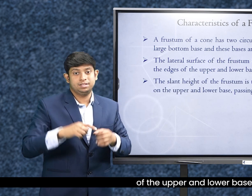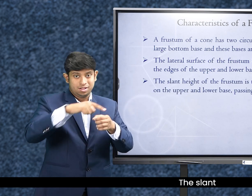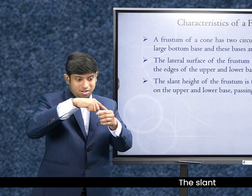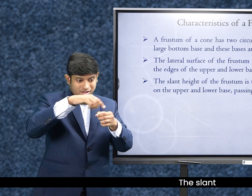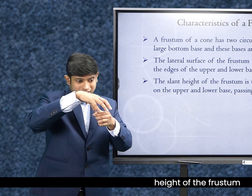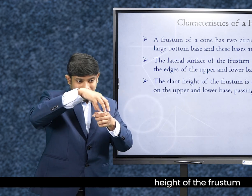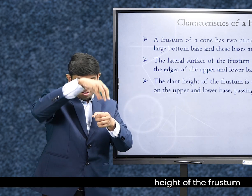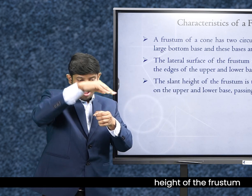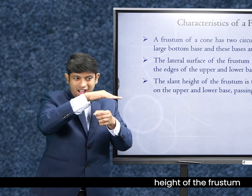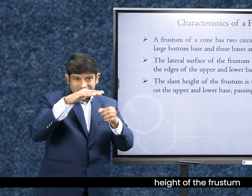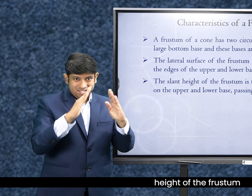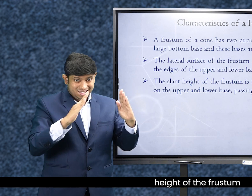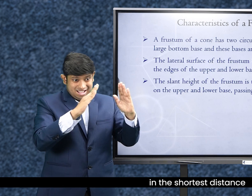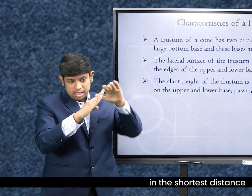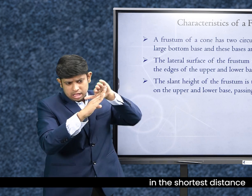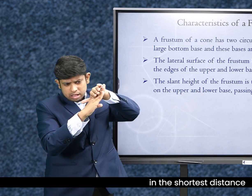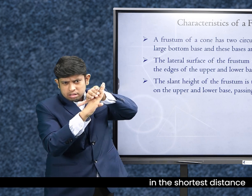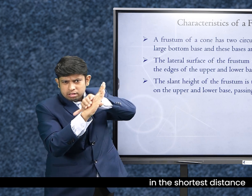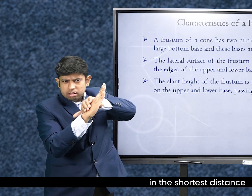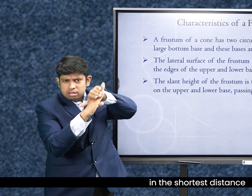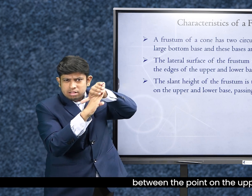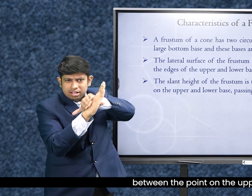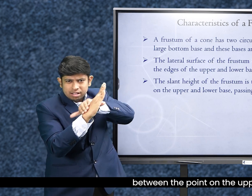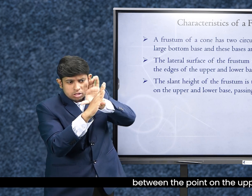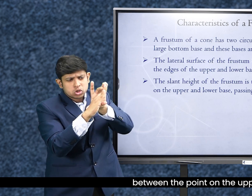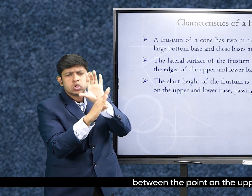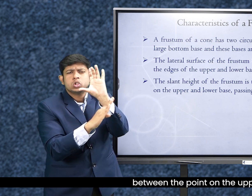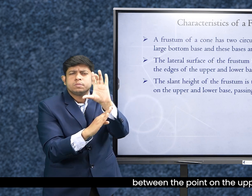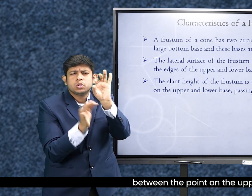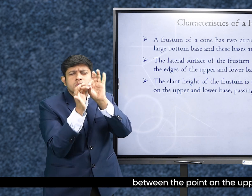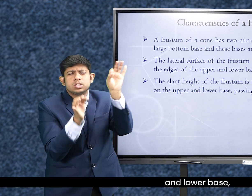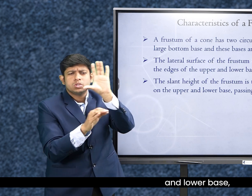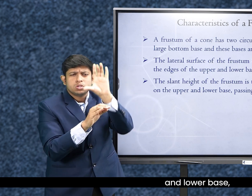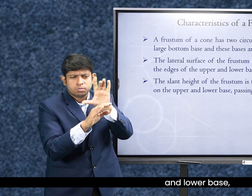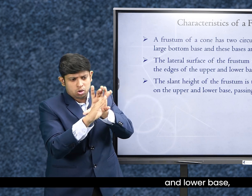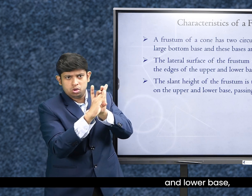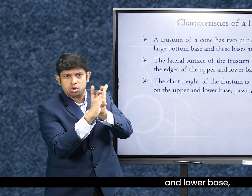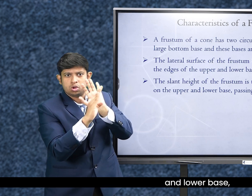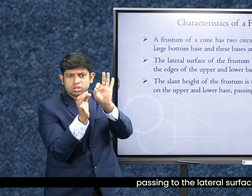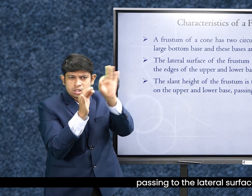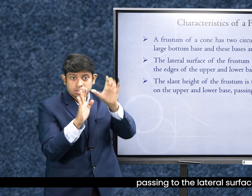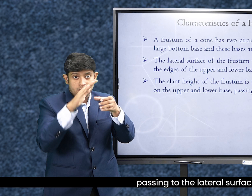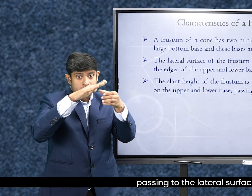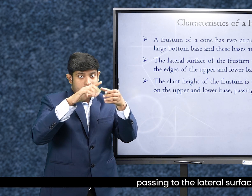The slant height of the frustum is the shortest distance between a point on the upper and the lower base passing through the lateral